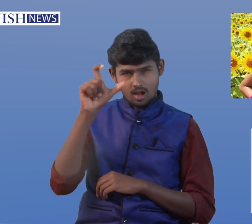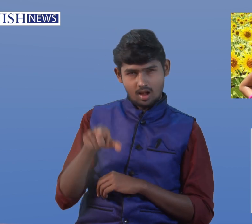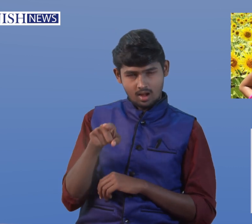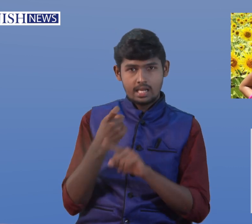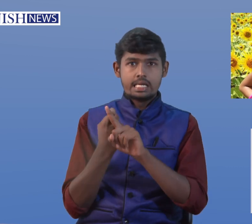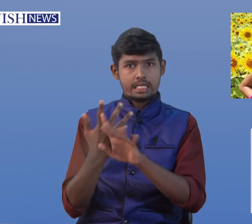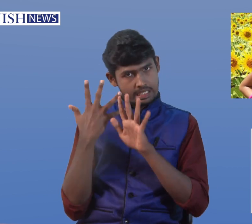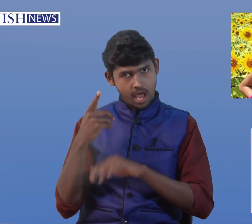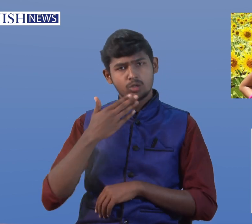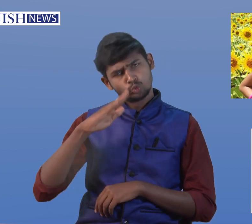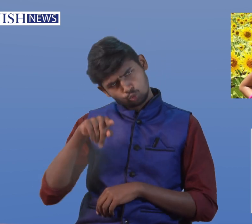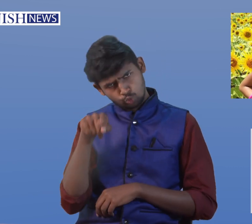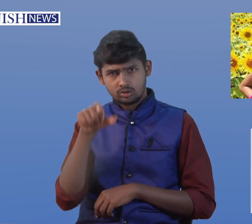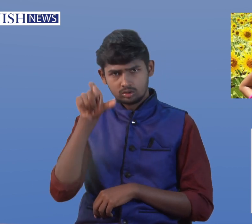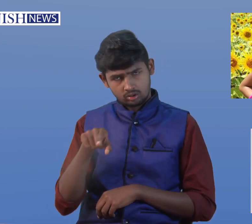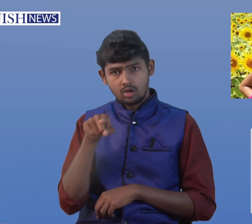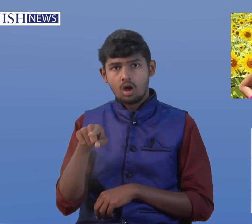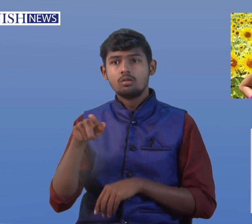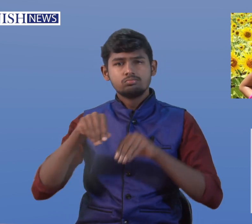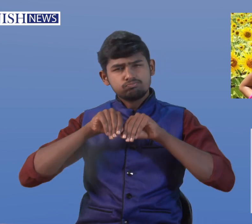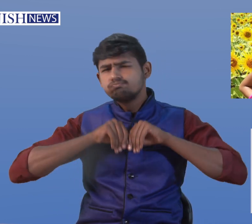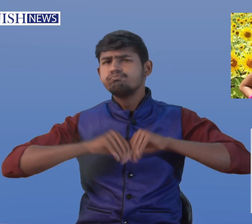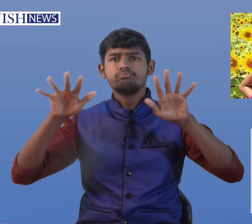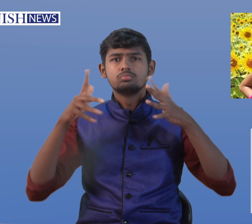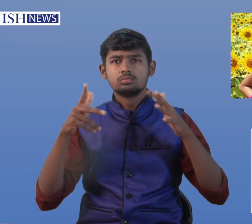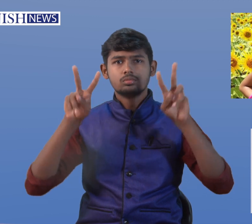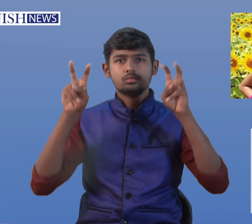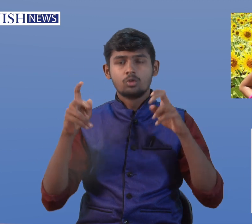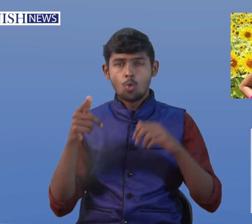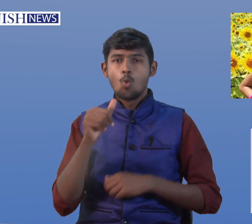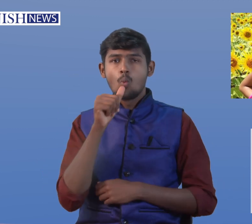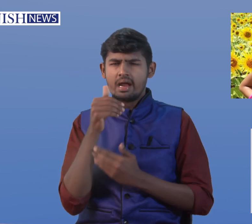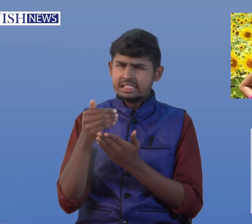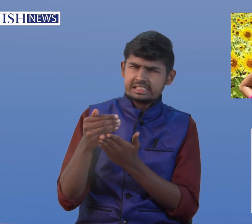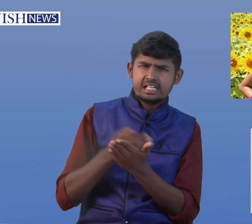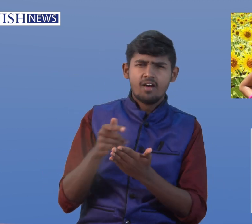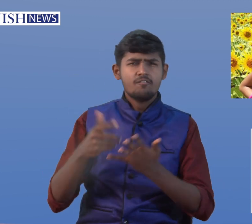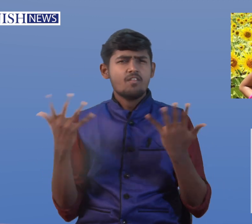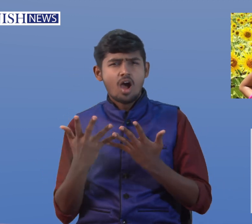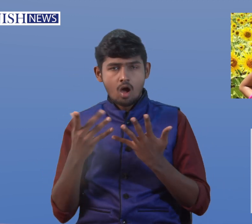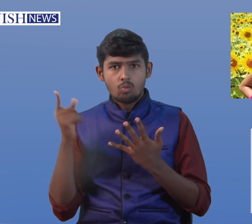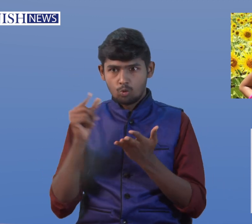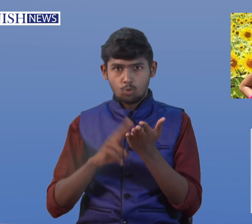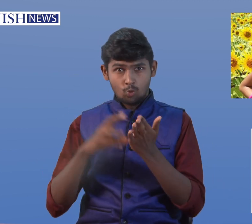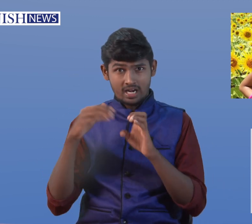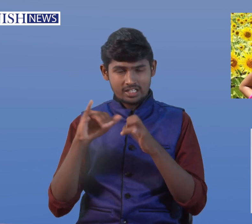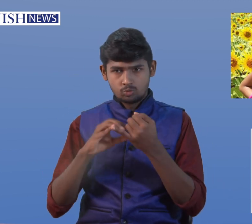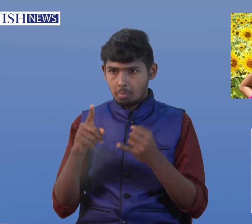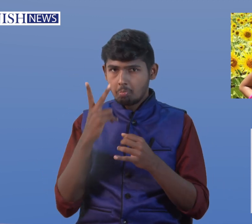top 3 students in the country whose storyboards were selected as part of the animated campaign Conservation of Water and its